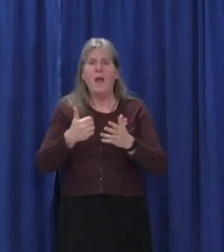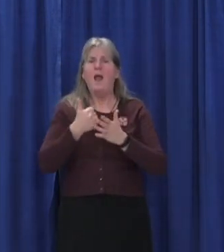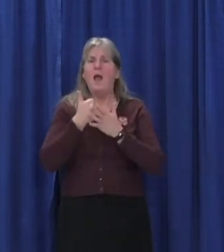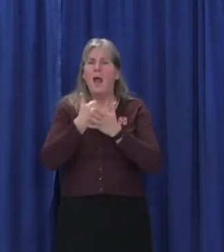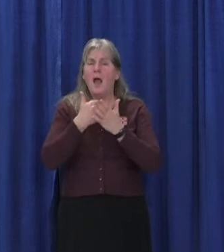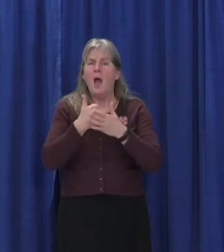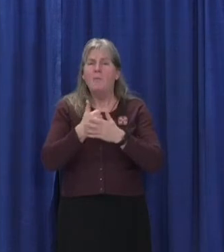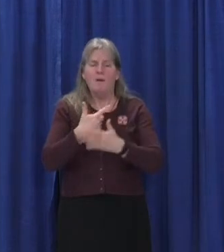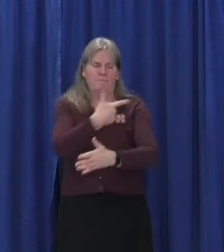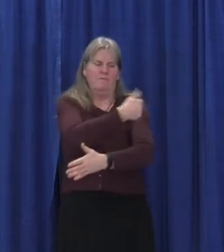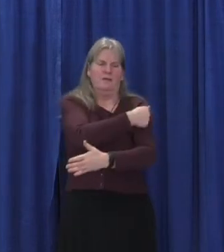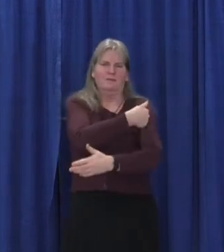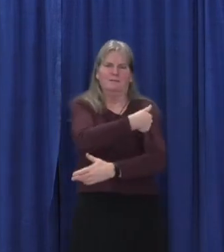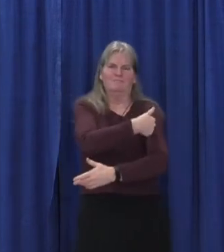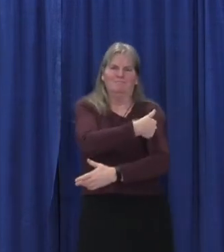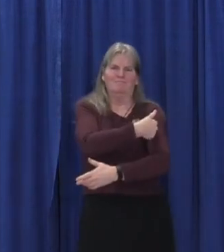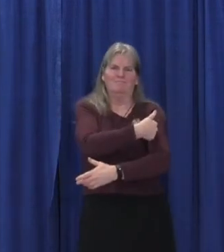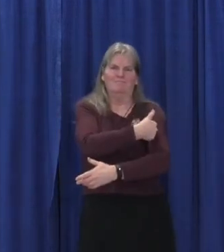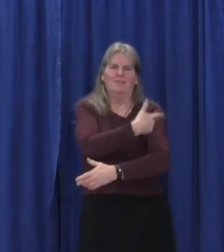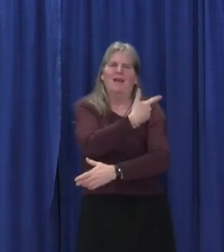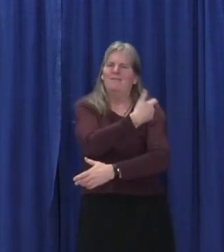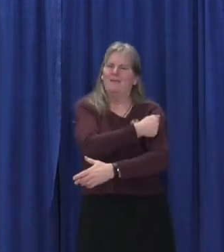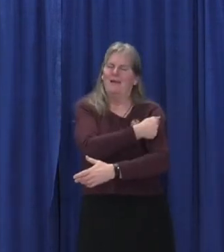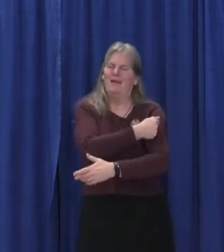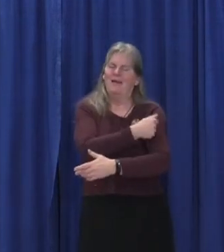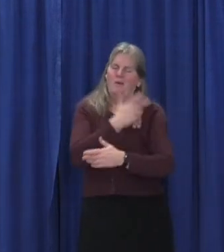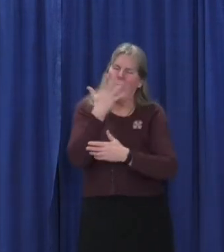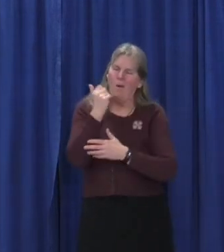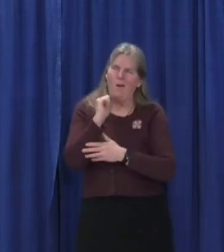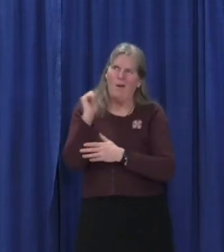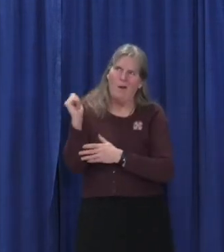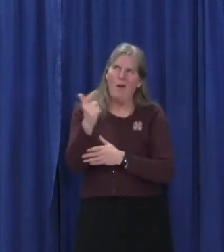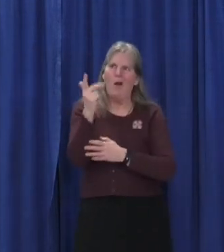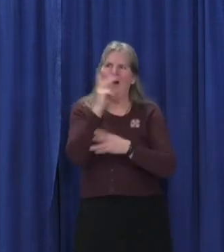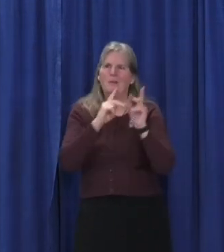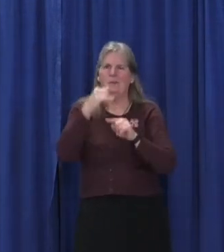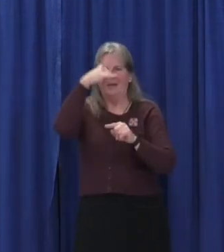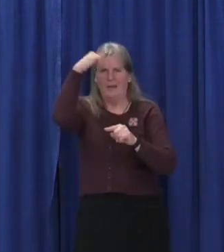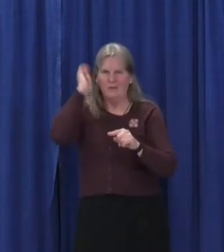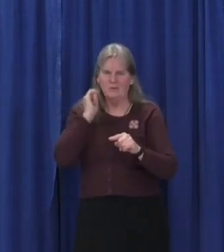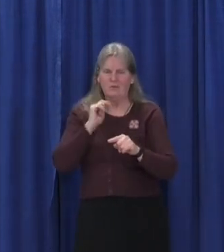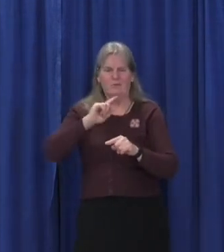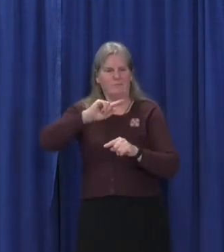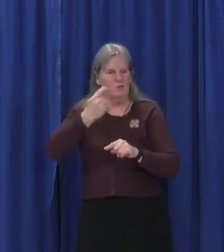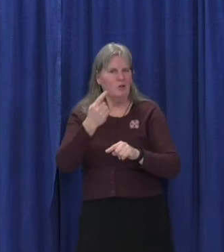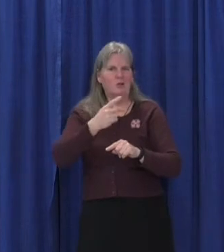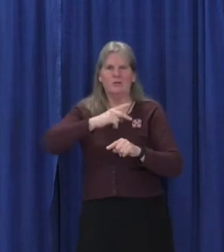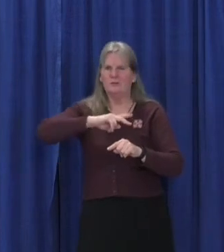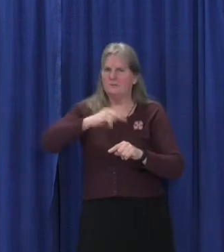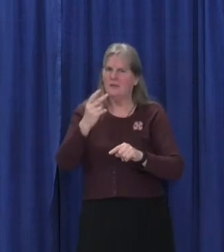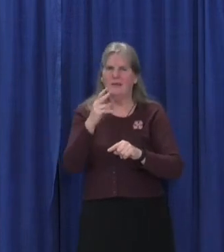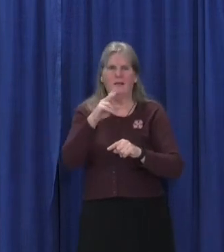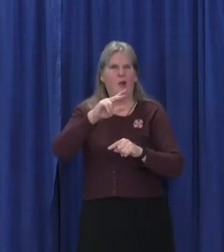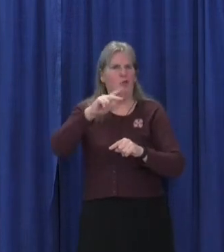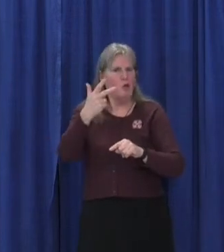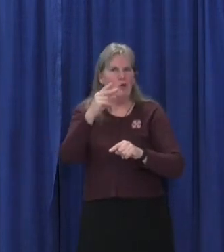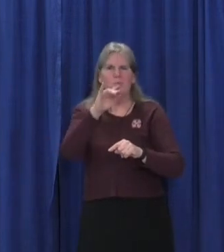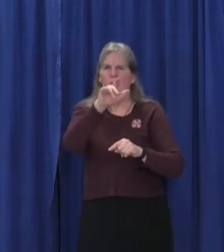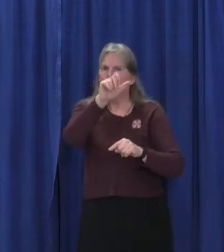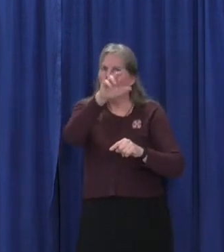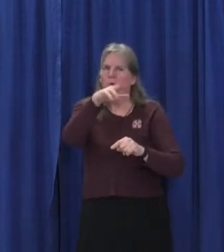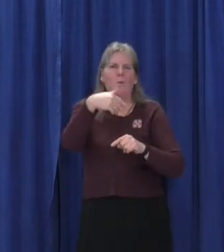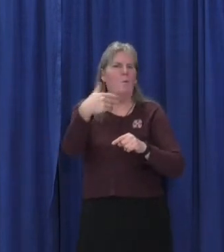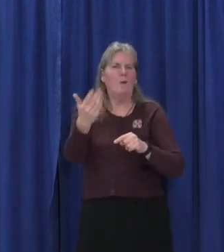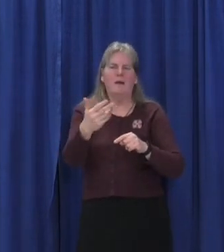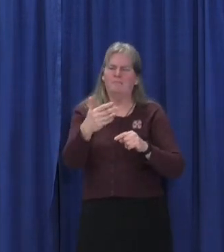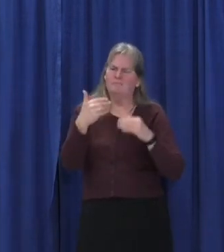really essential we continue to get everybody in Yukon vaccinated for their first shots, second shots, booster shots, etc.